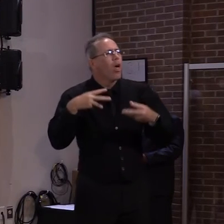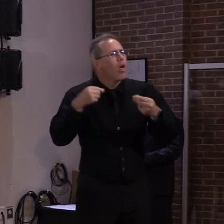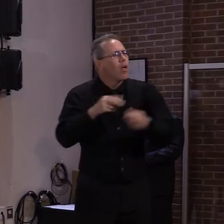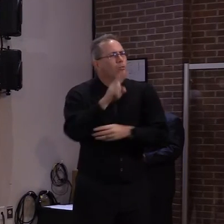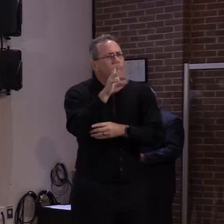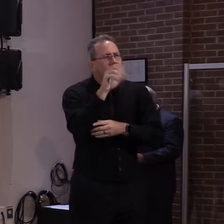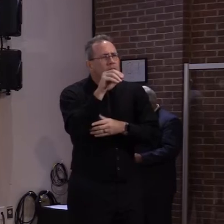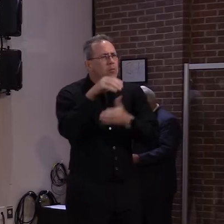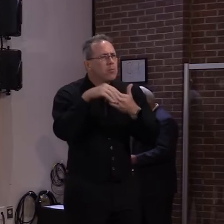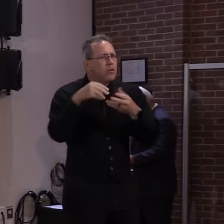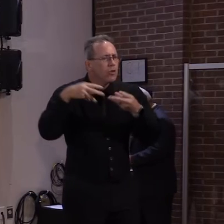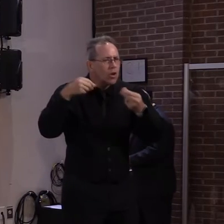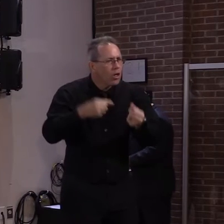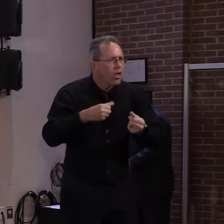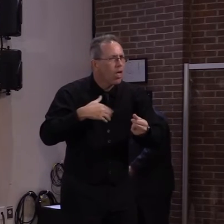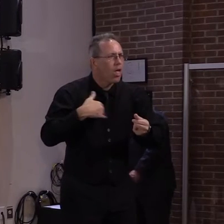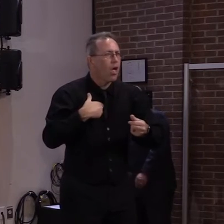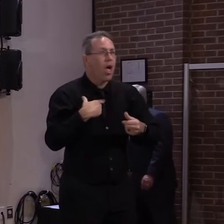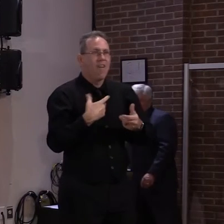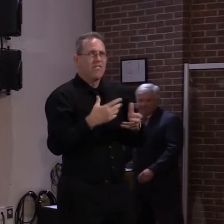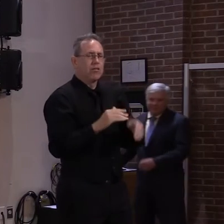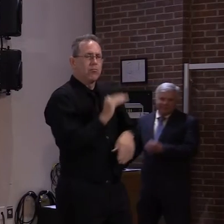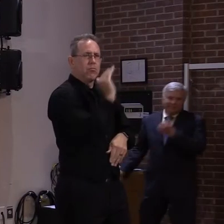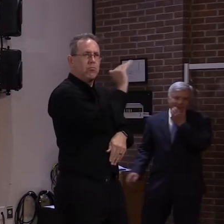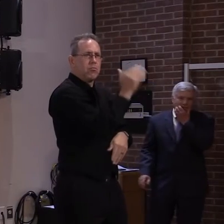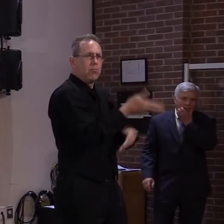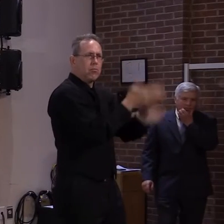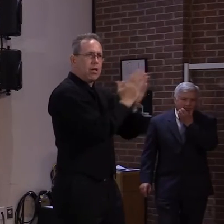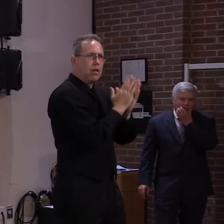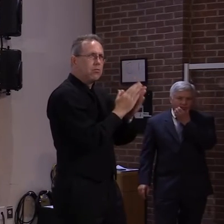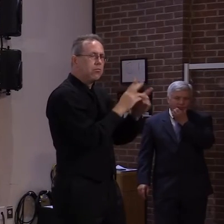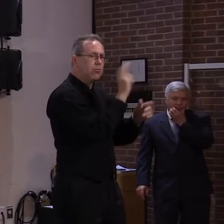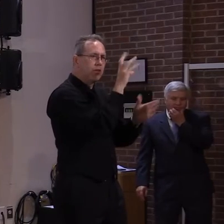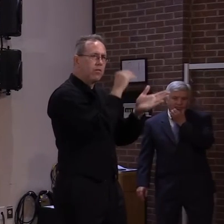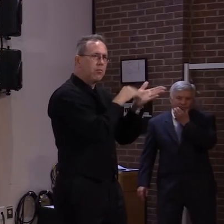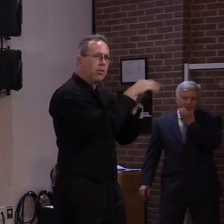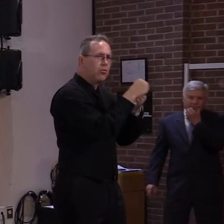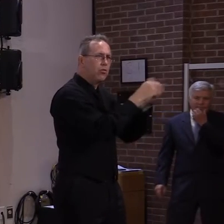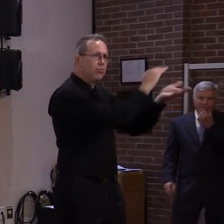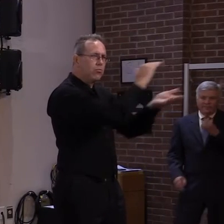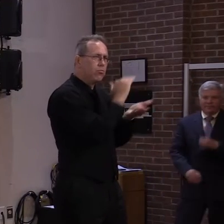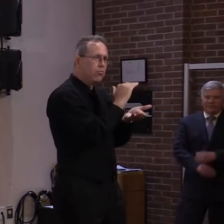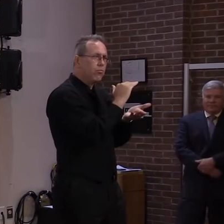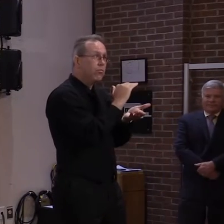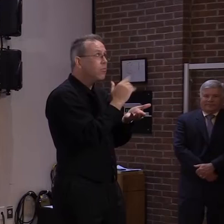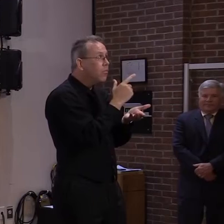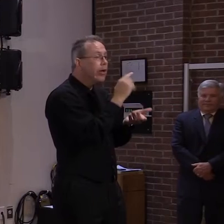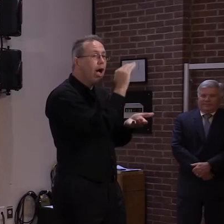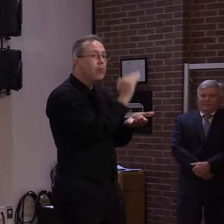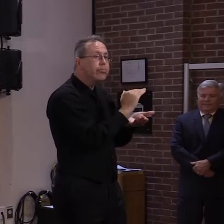that wasn't entirely fulfilled. We're trying to first move forward